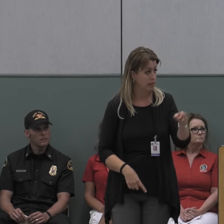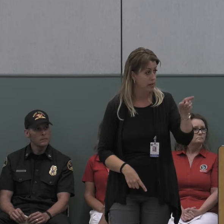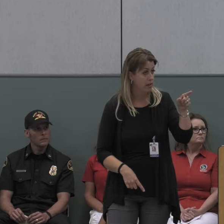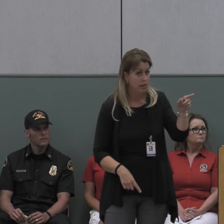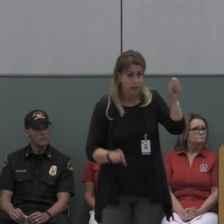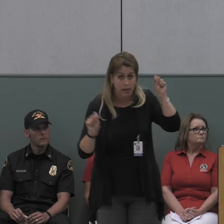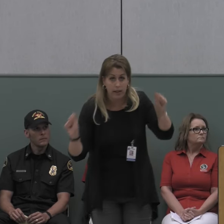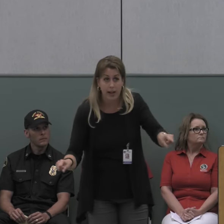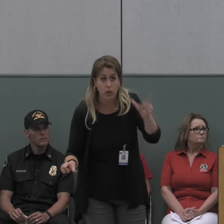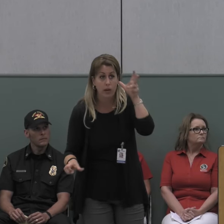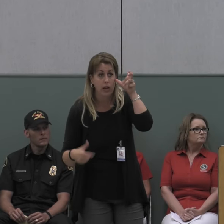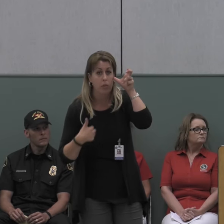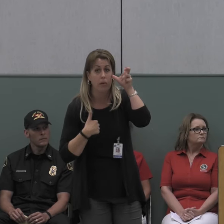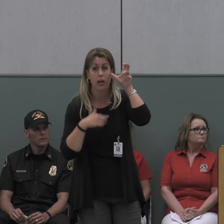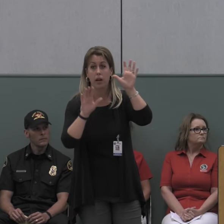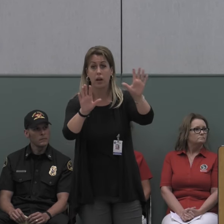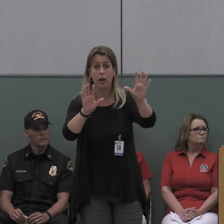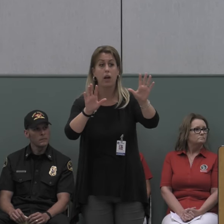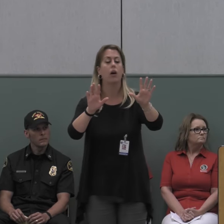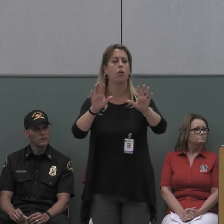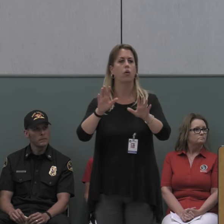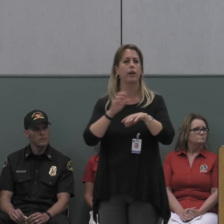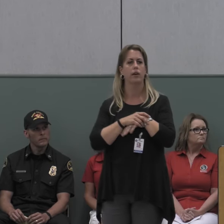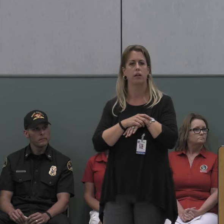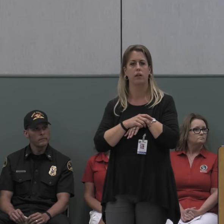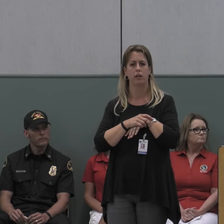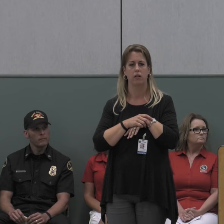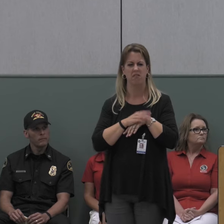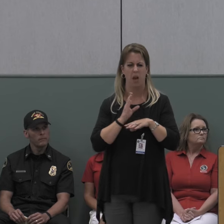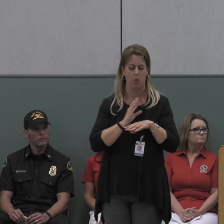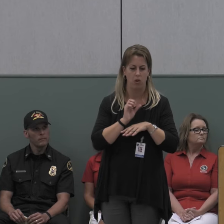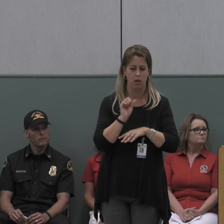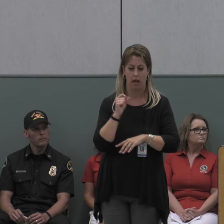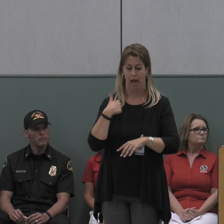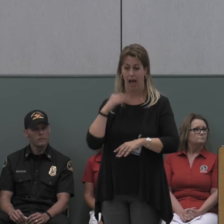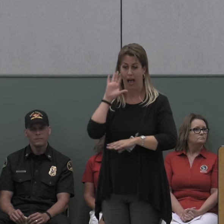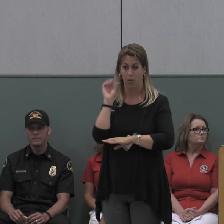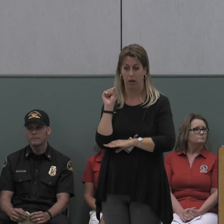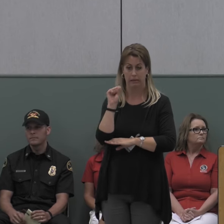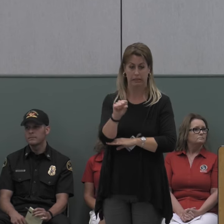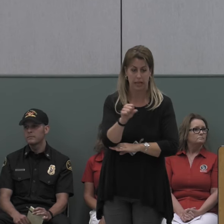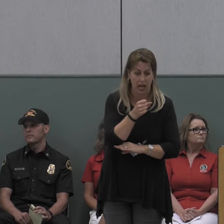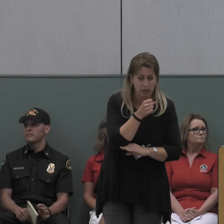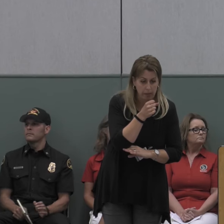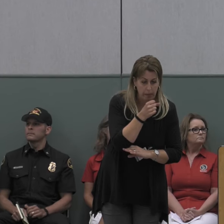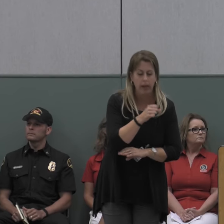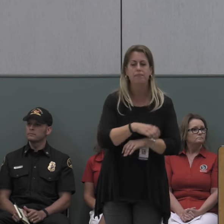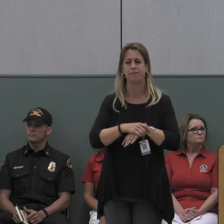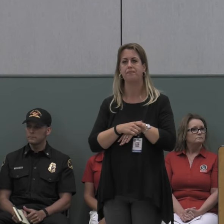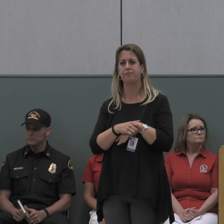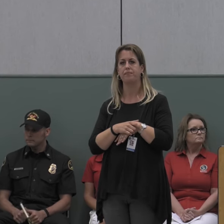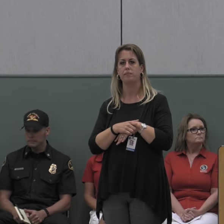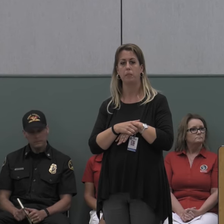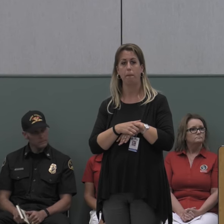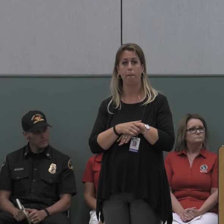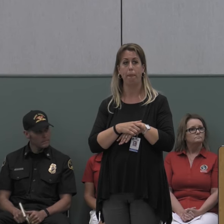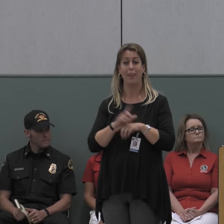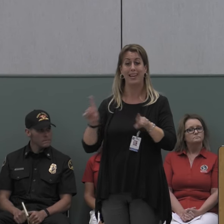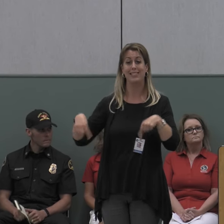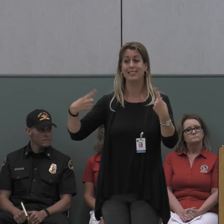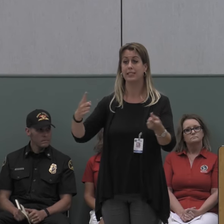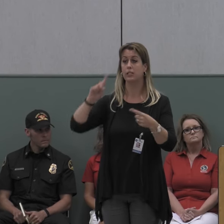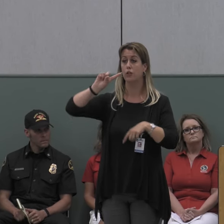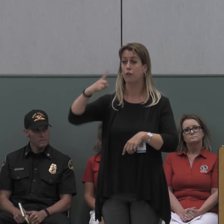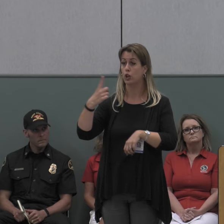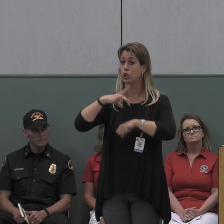to? Is that better? All right, so I'll even lean in a little bit. How about that? Okay. So what we've been doing since the first quake